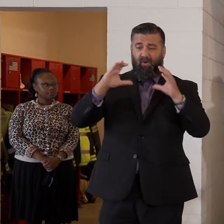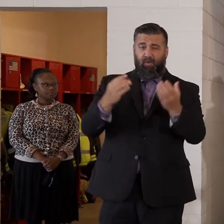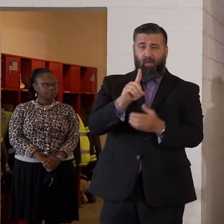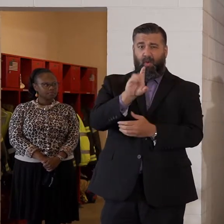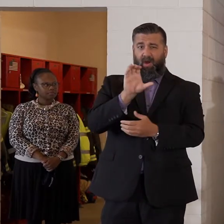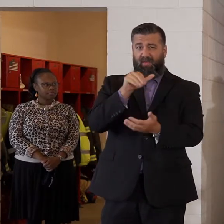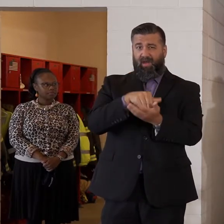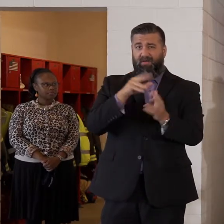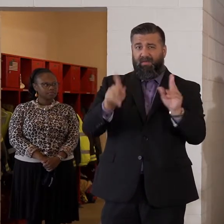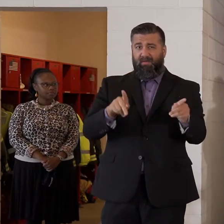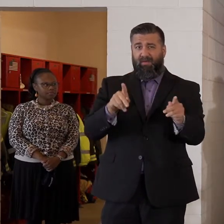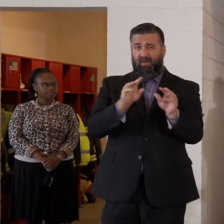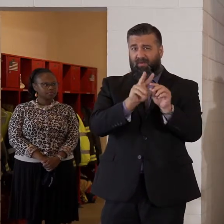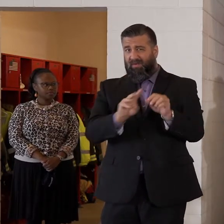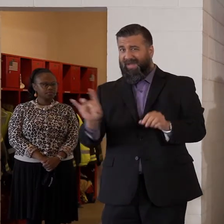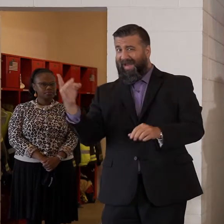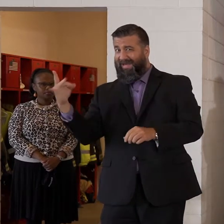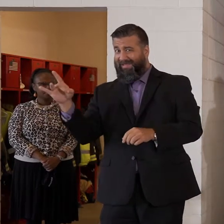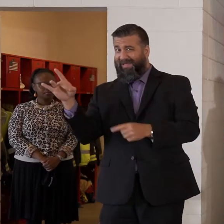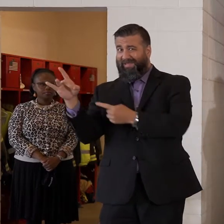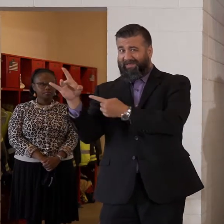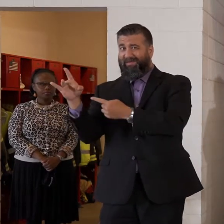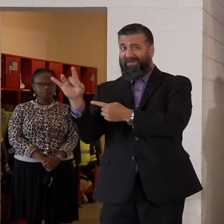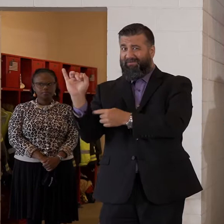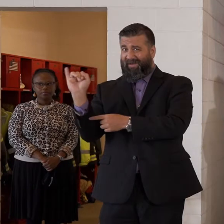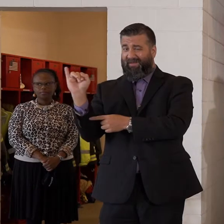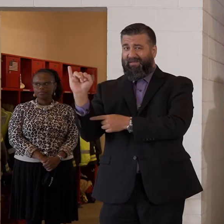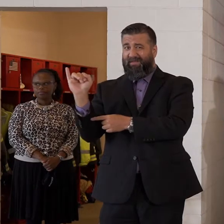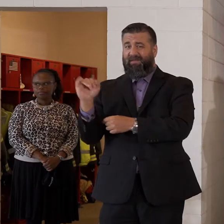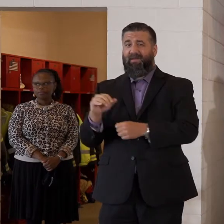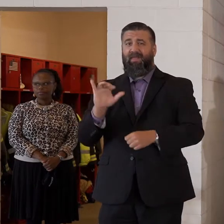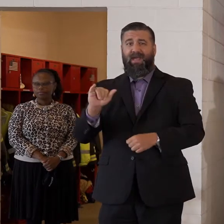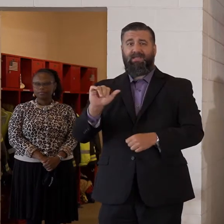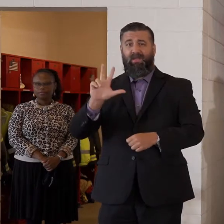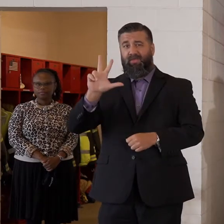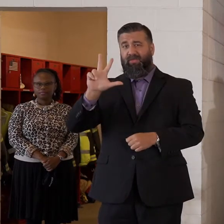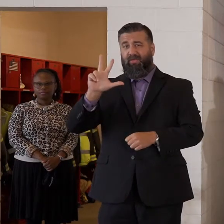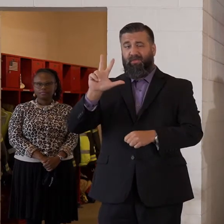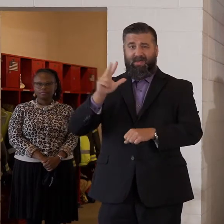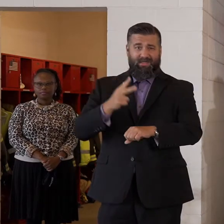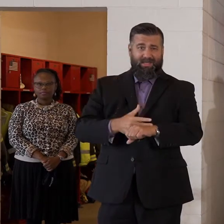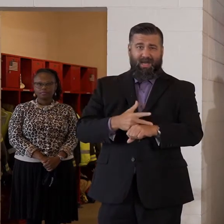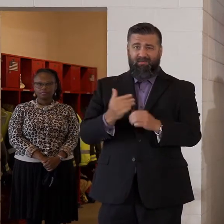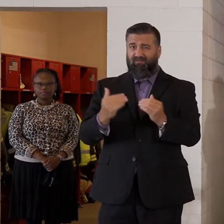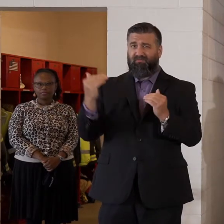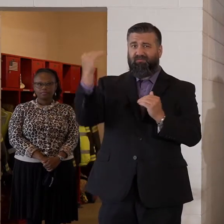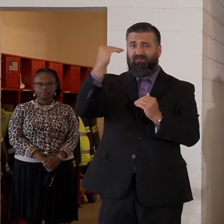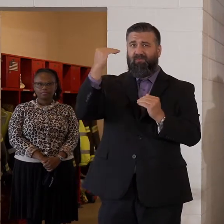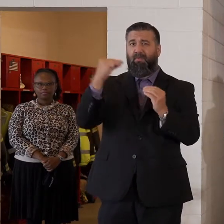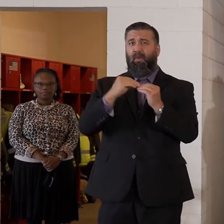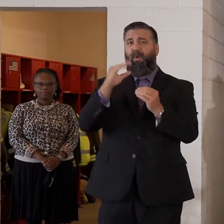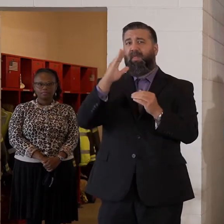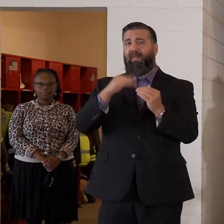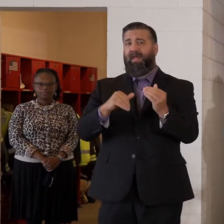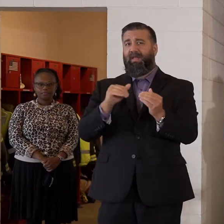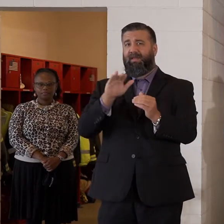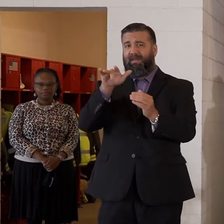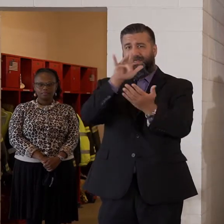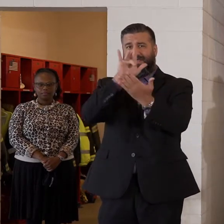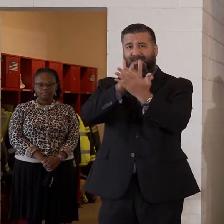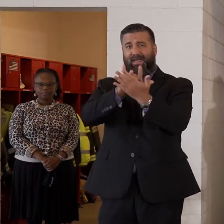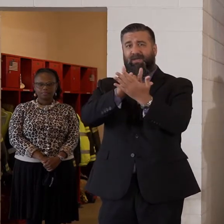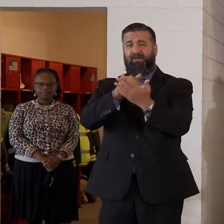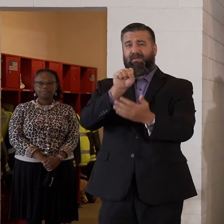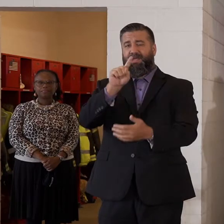100,000. And that is almost 3.5 times greater than what we're seeing in the central part of St. Louis